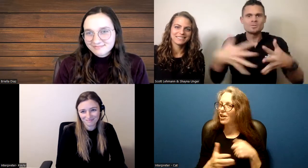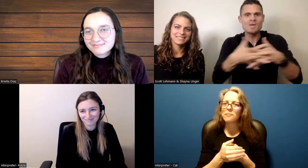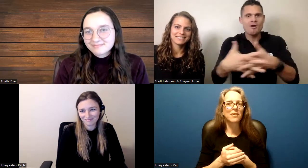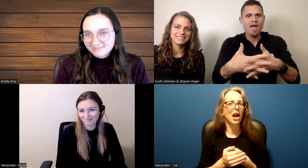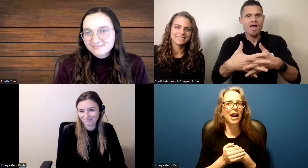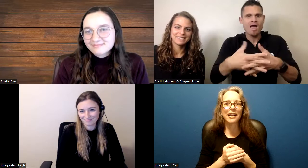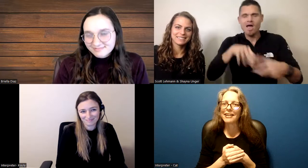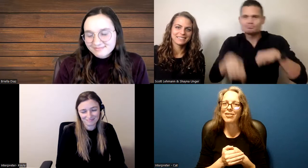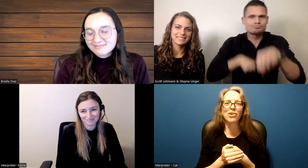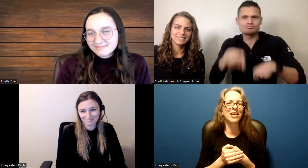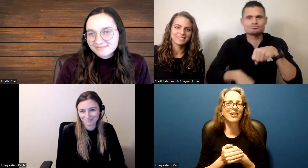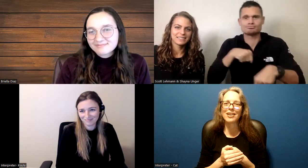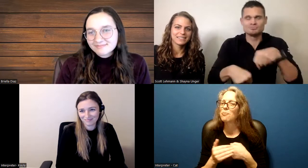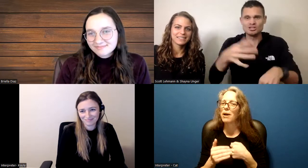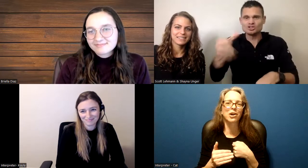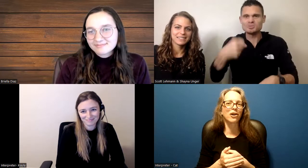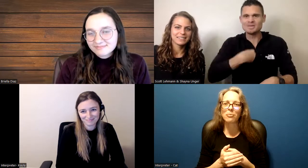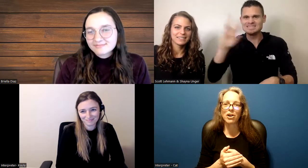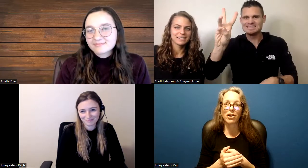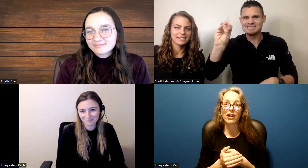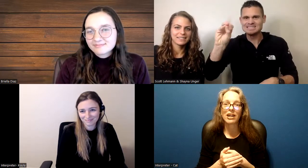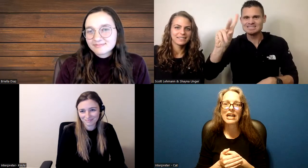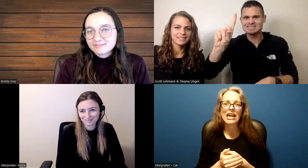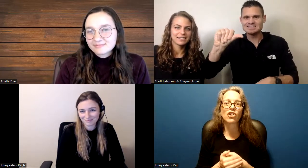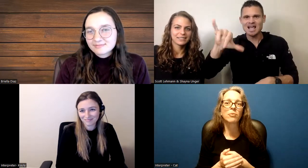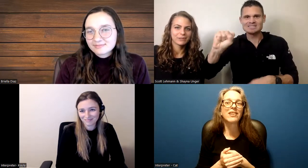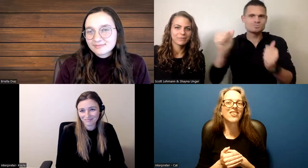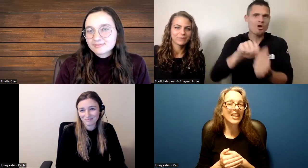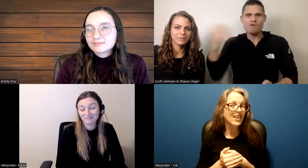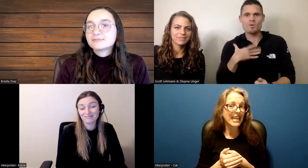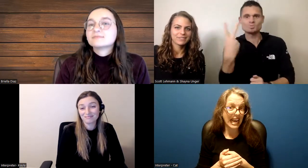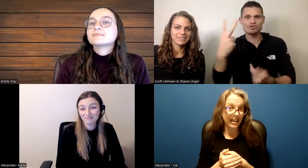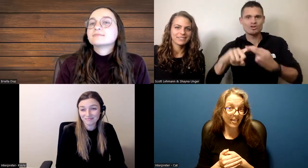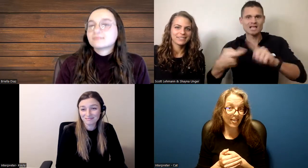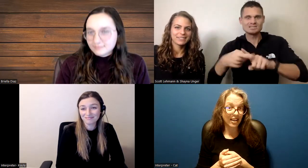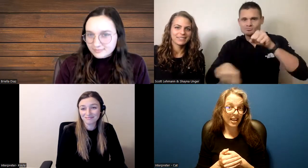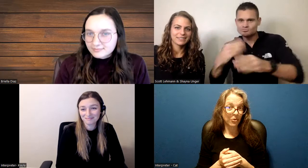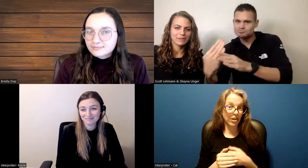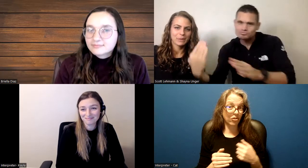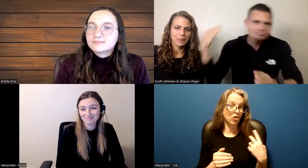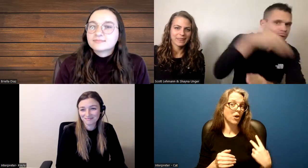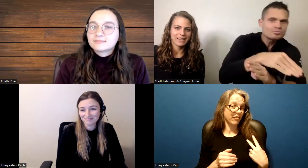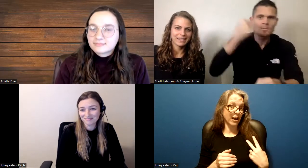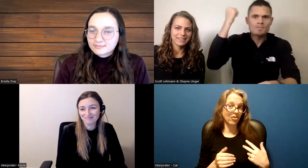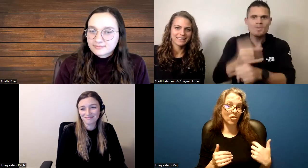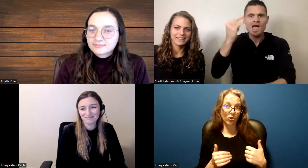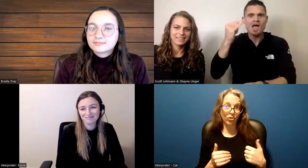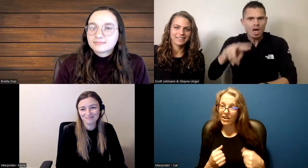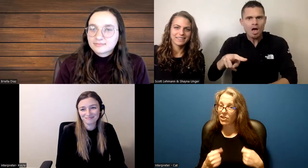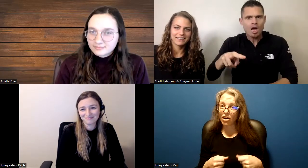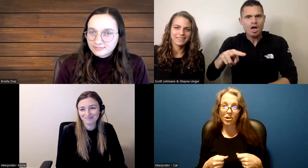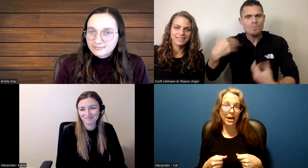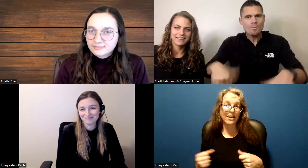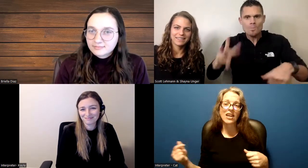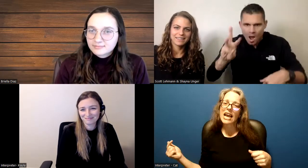it. And I was like, all right, let's do this. Let's bike across America. It took me 60 days. With two other friends. So the three of